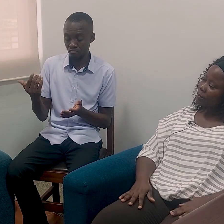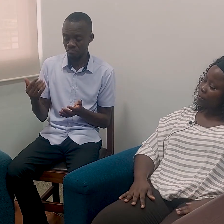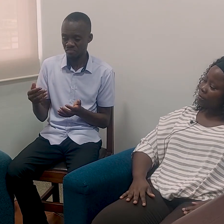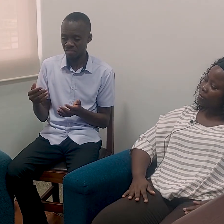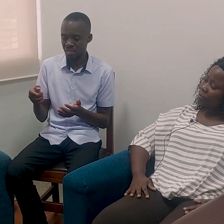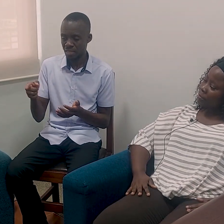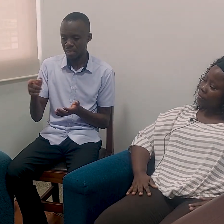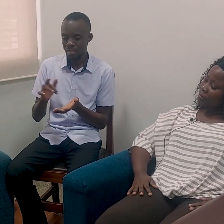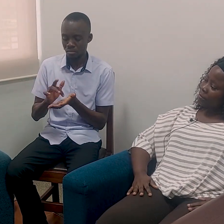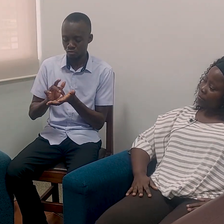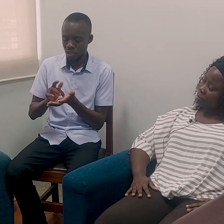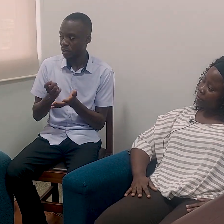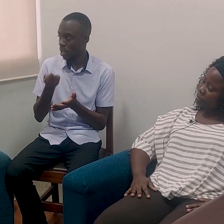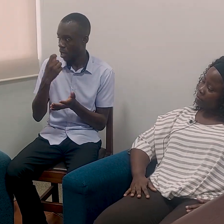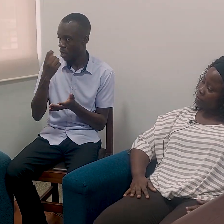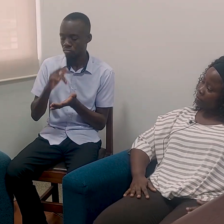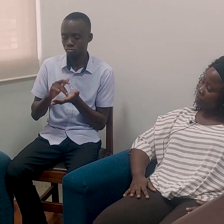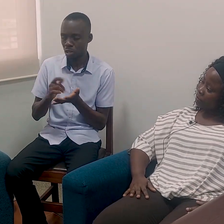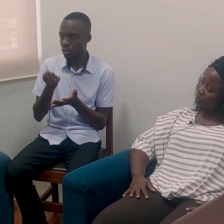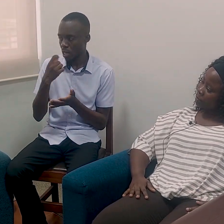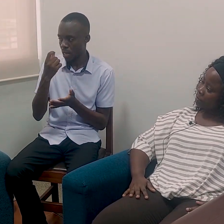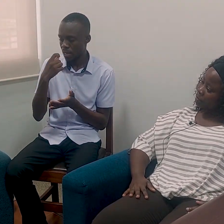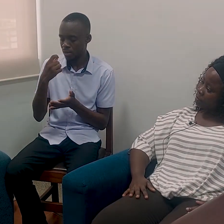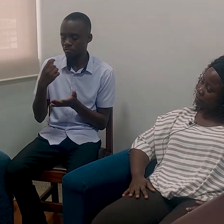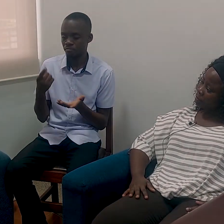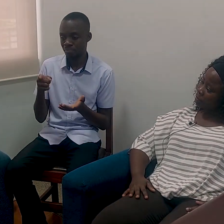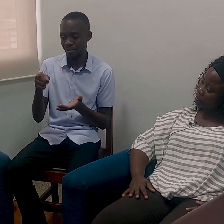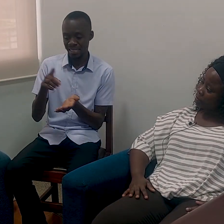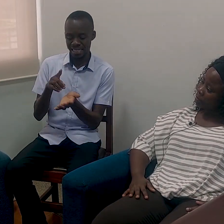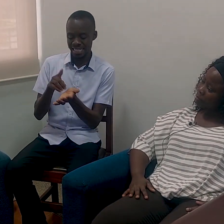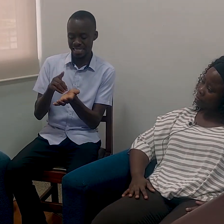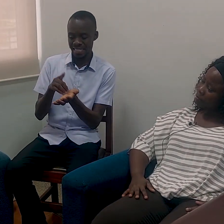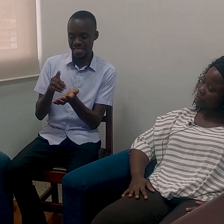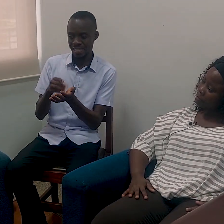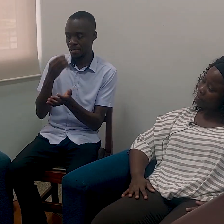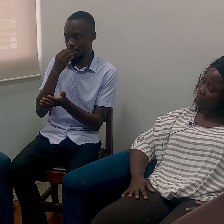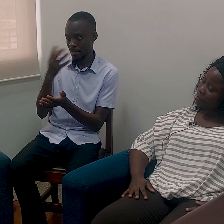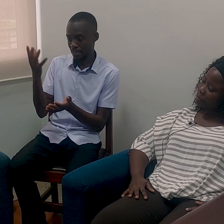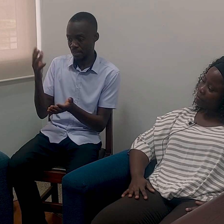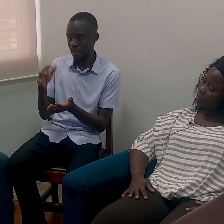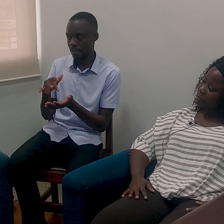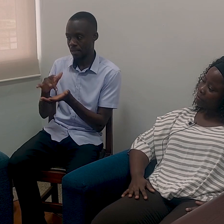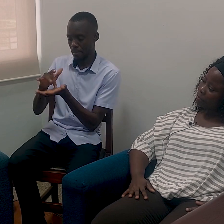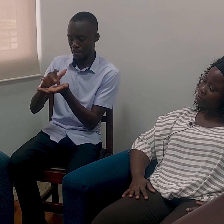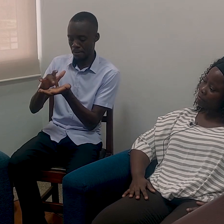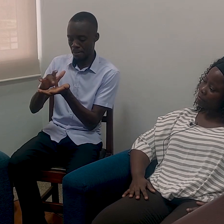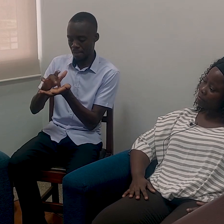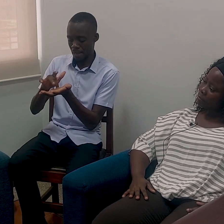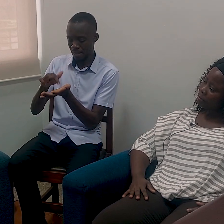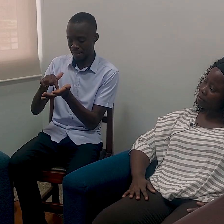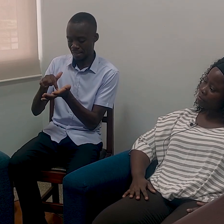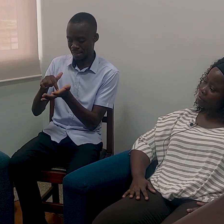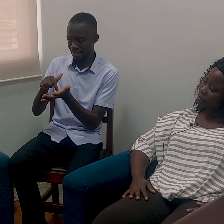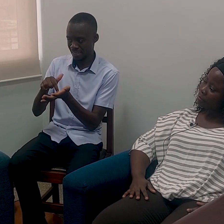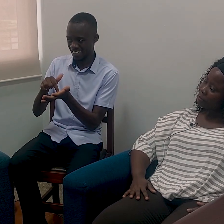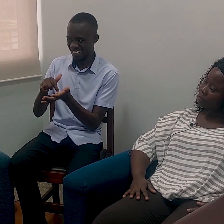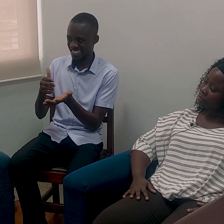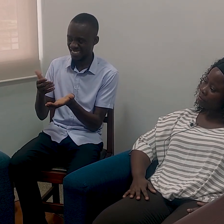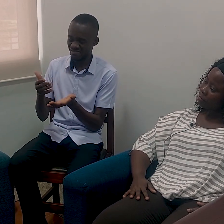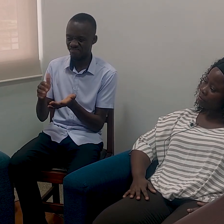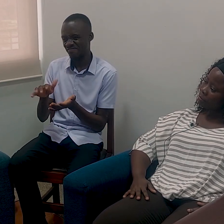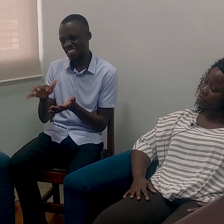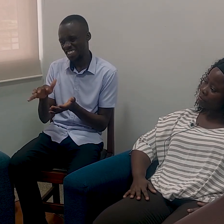I was taking medicine. He was like, the medicine, the syrup or the medication you're taking is only going to do like, let's